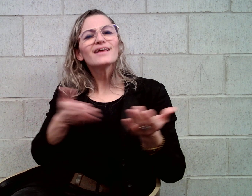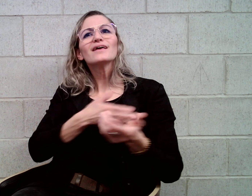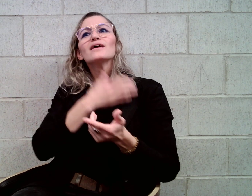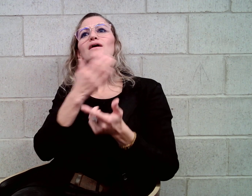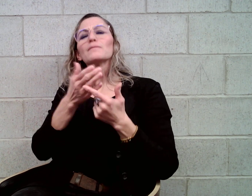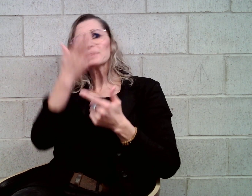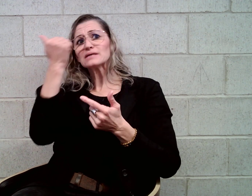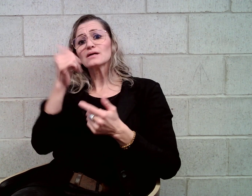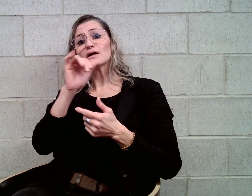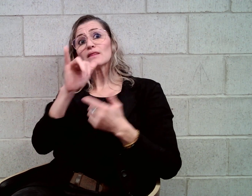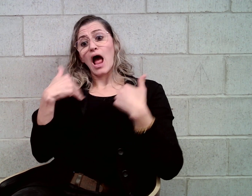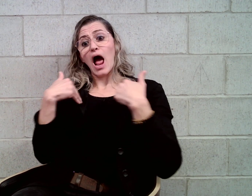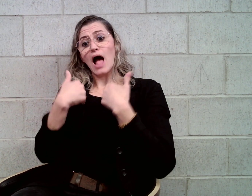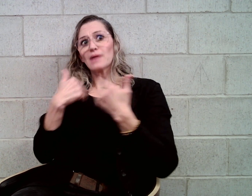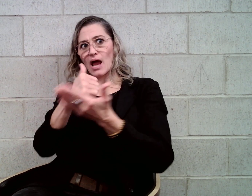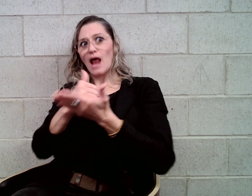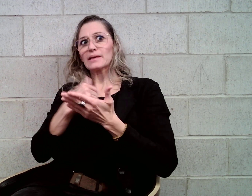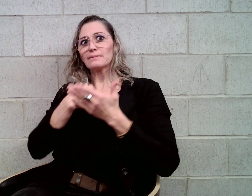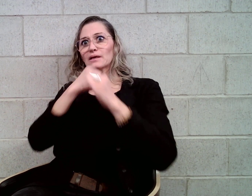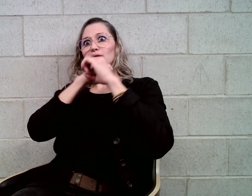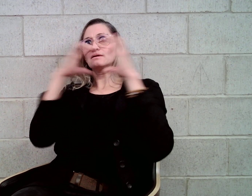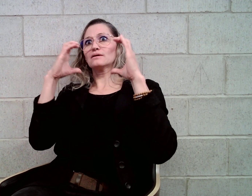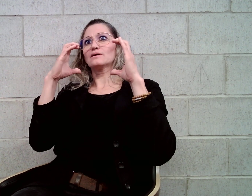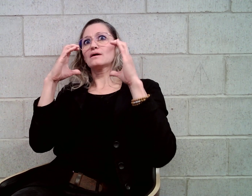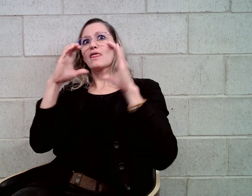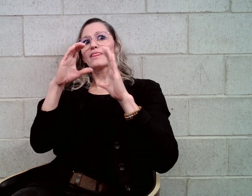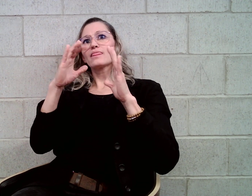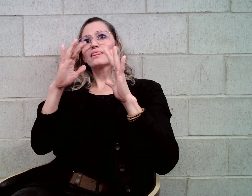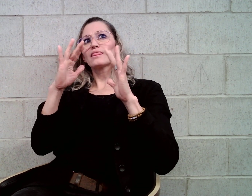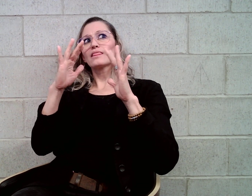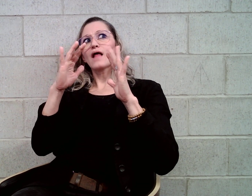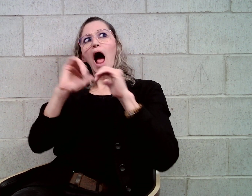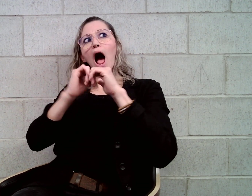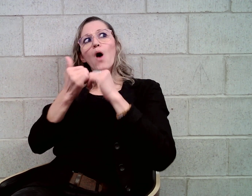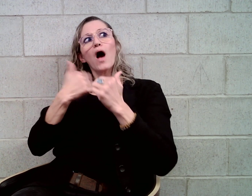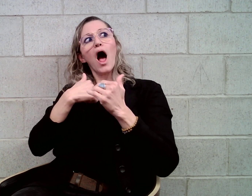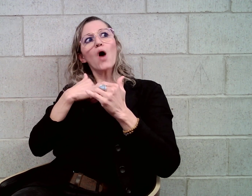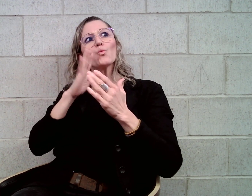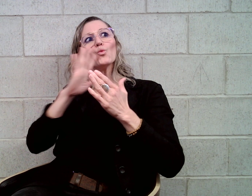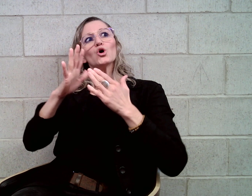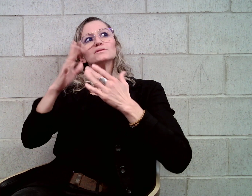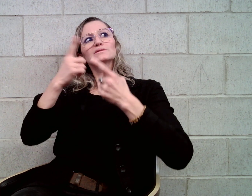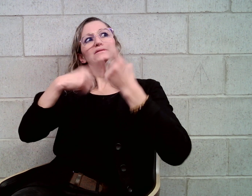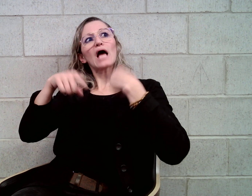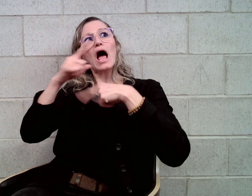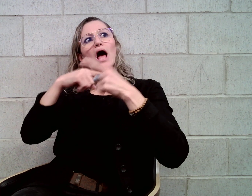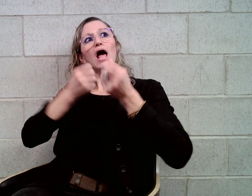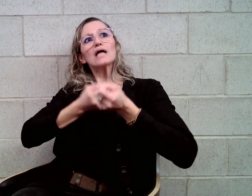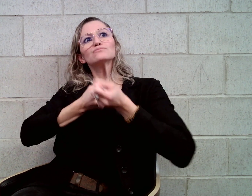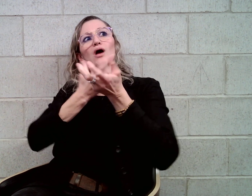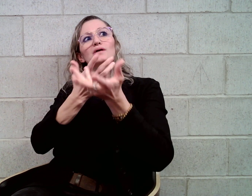it be? Would they be? And that helps me because it gives me a kind of